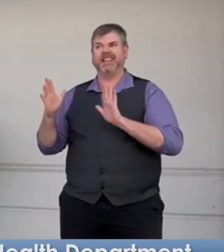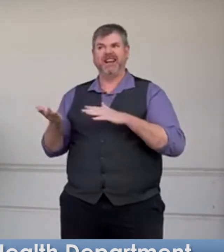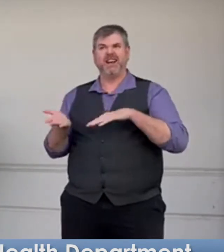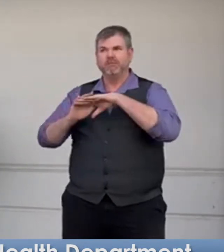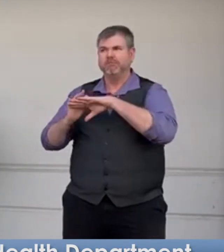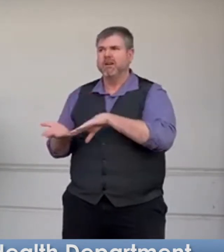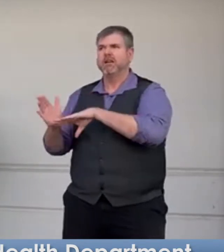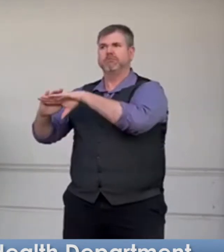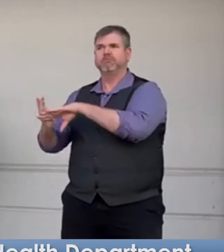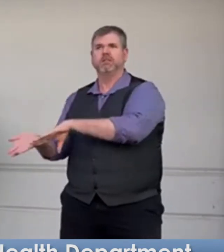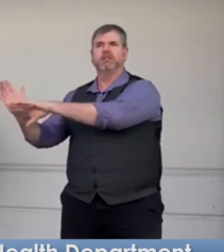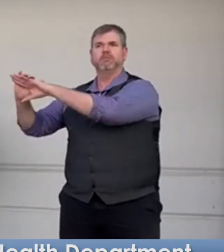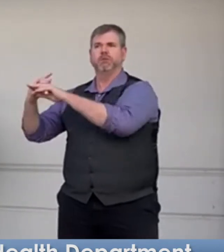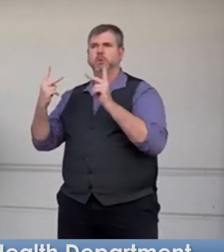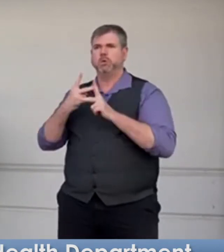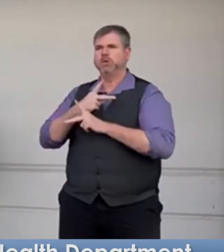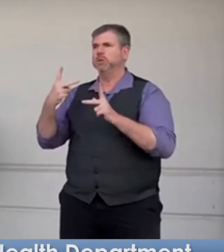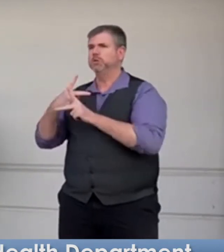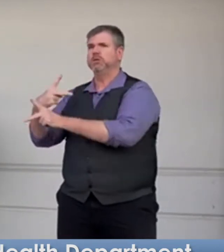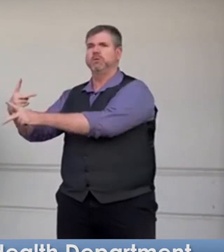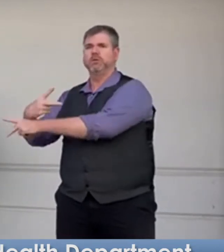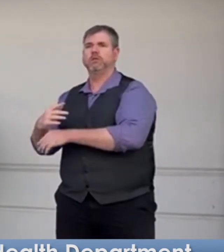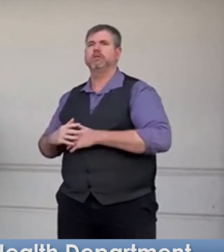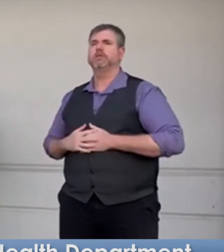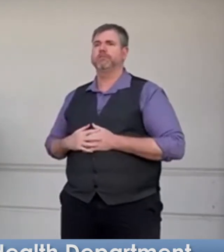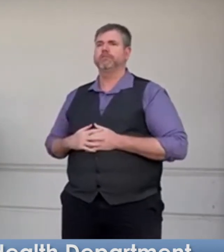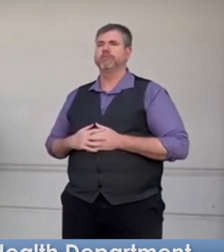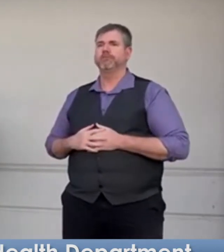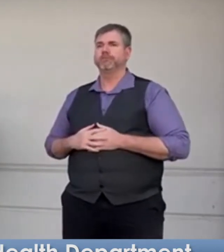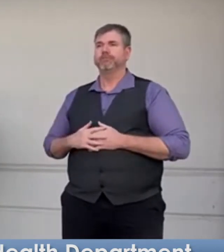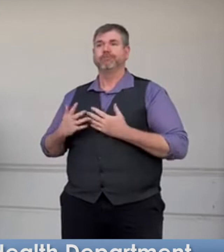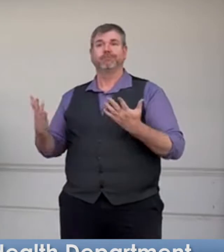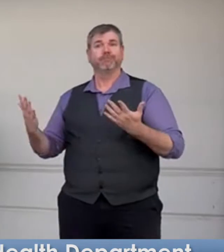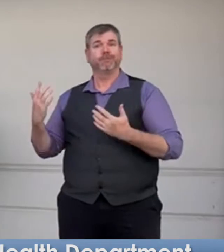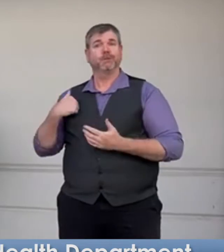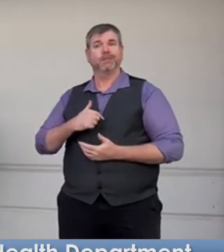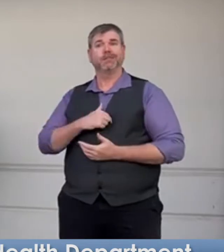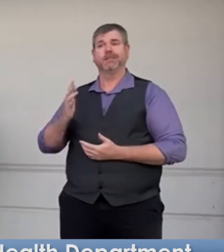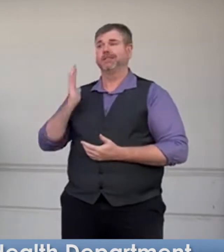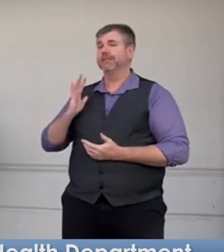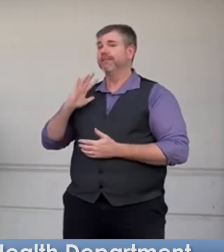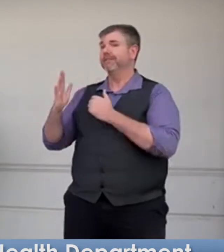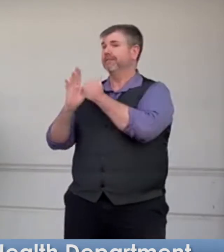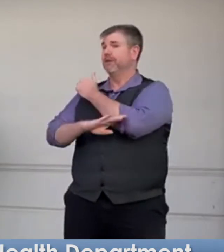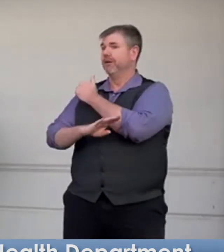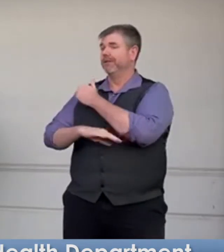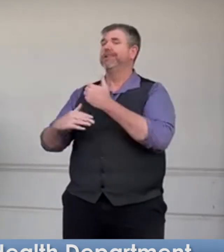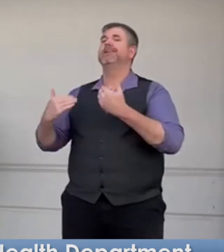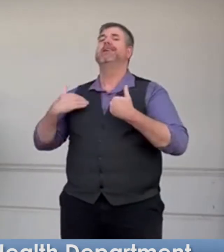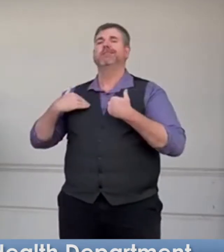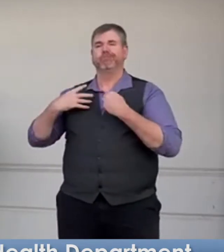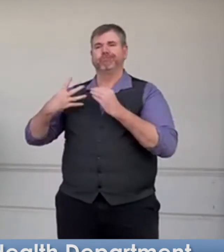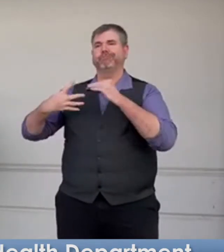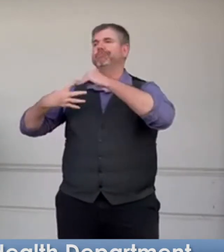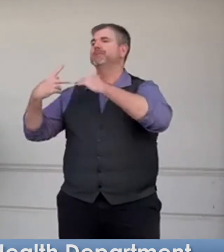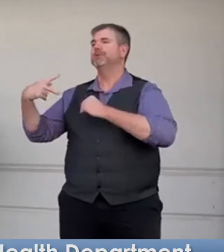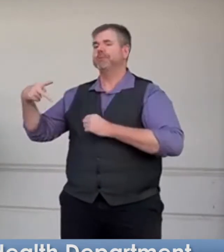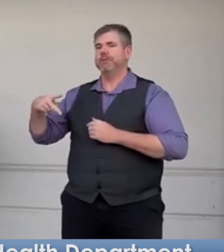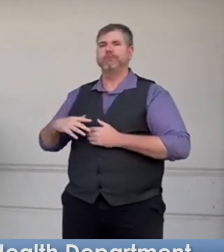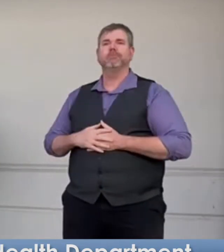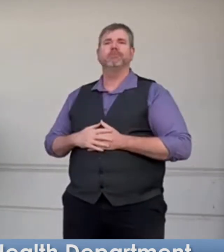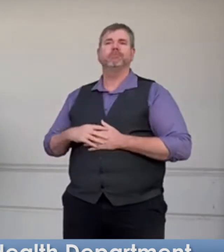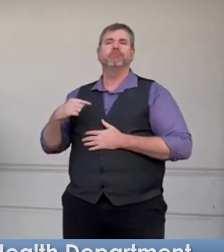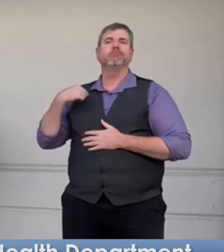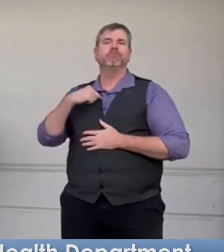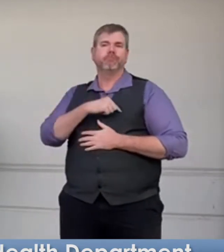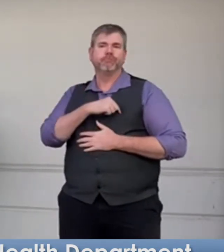following. We have done this before. We can do it again. We really need every single person living and working in our county to